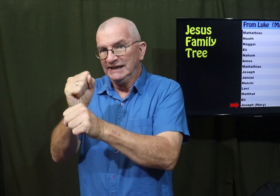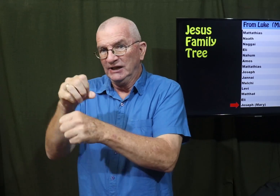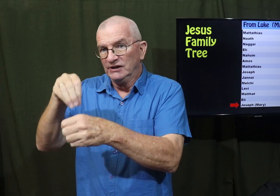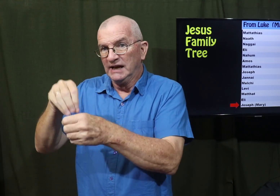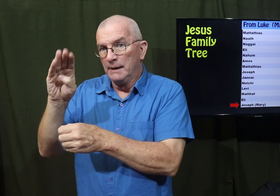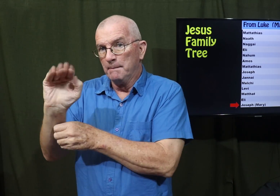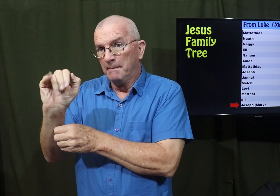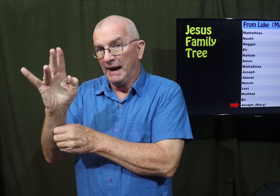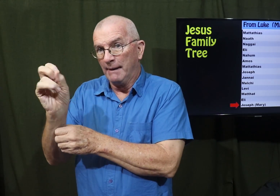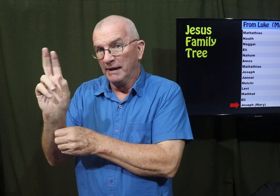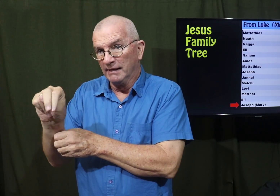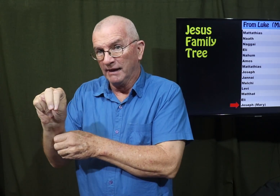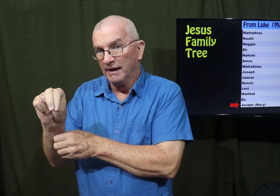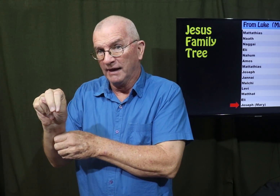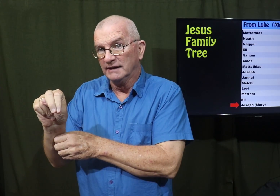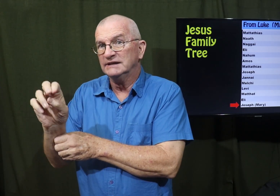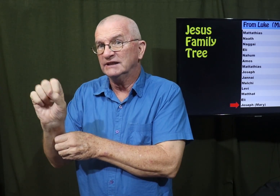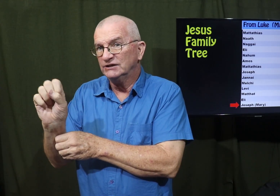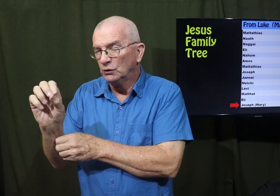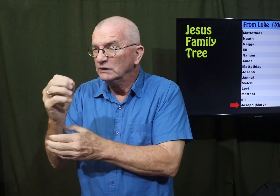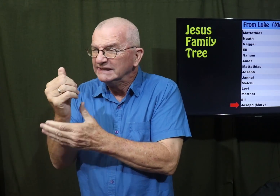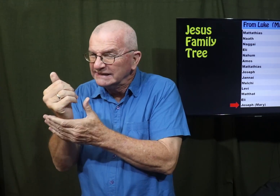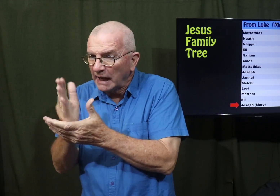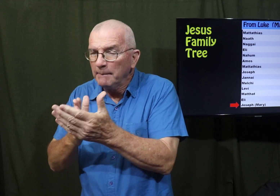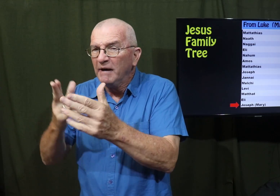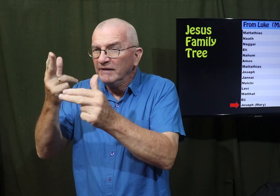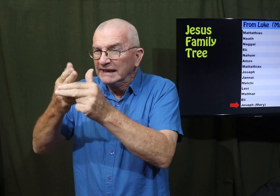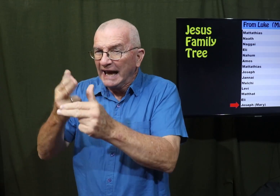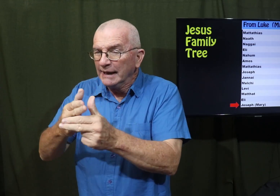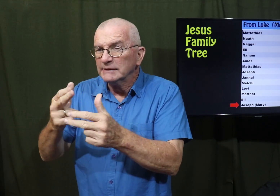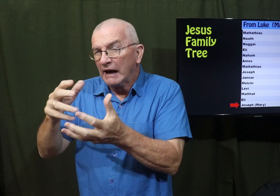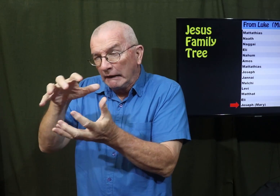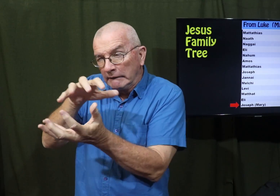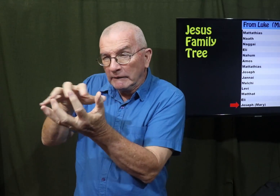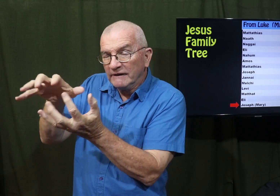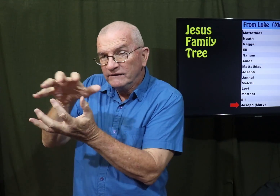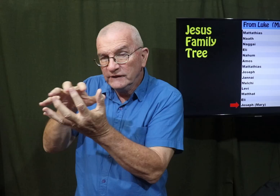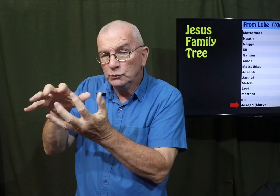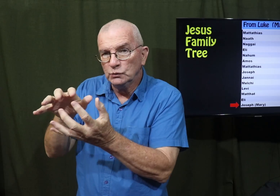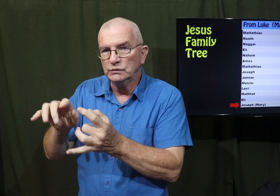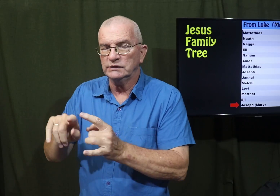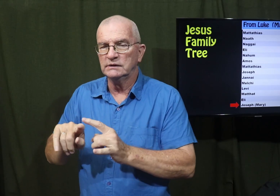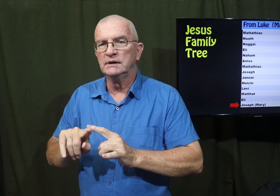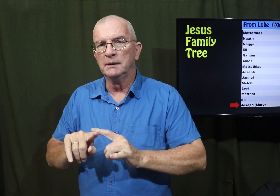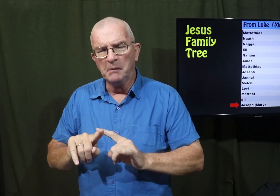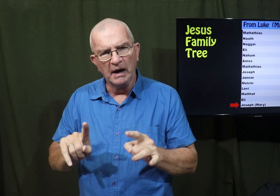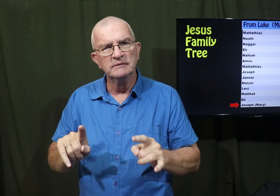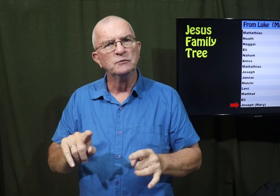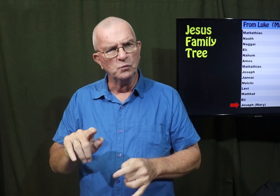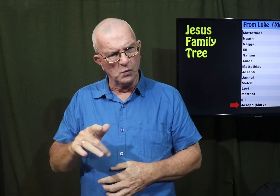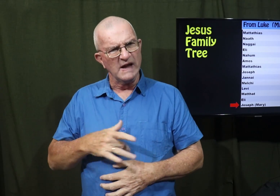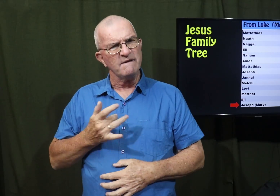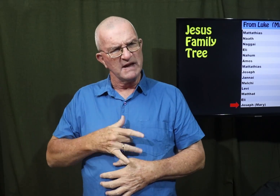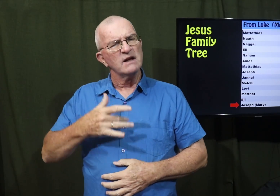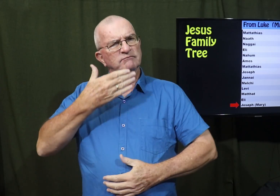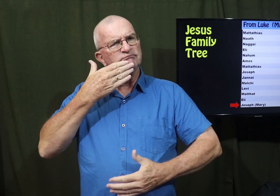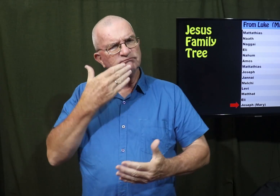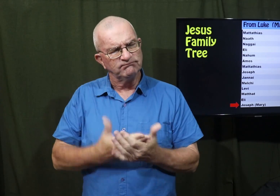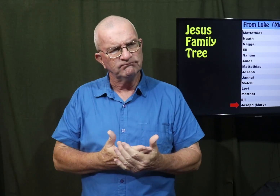those 70 years in Babylon. So some of the names got a little confused but we